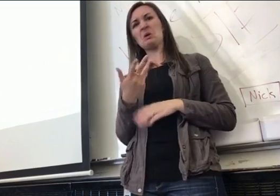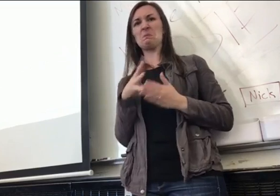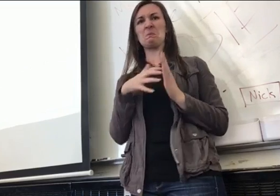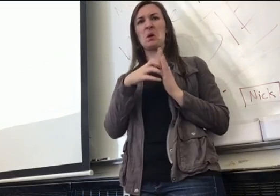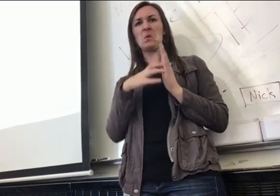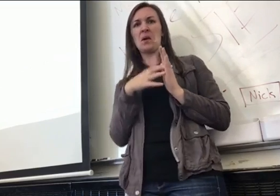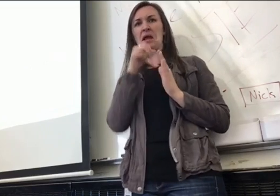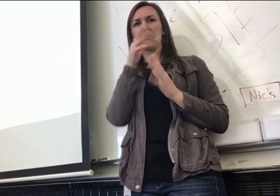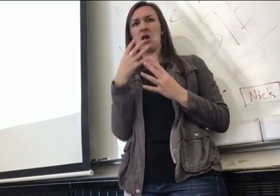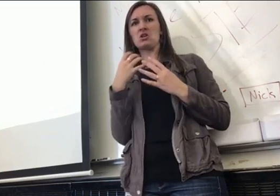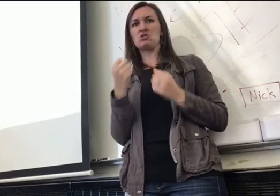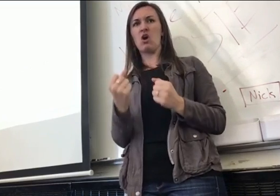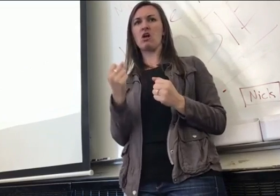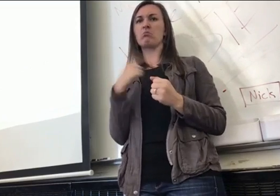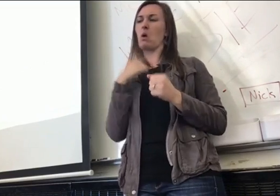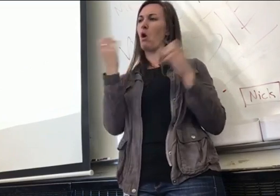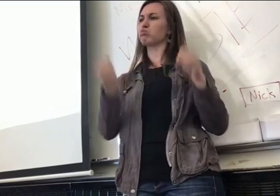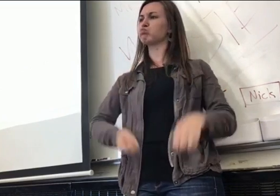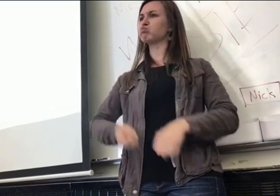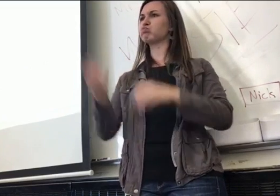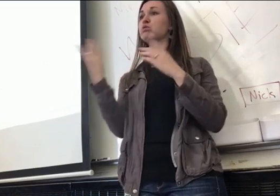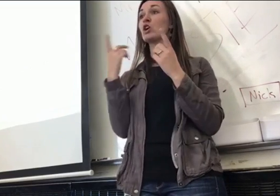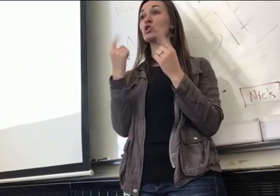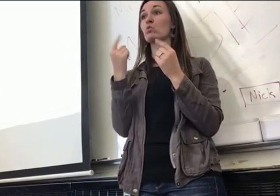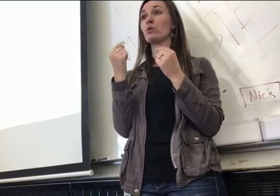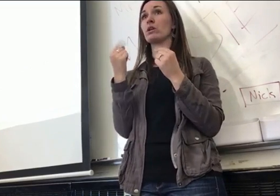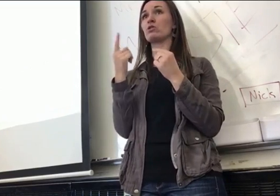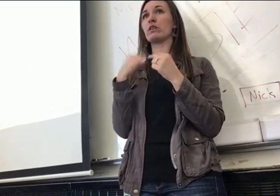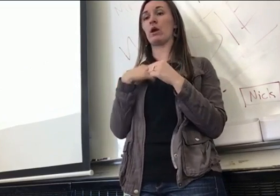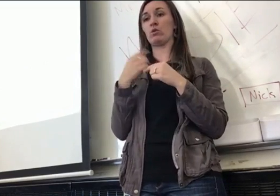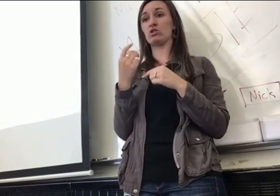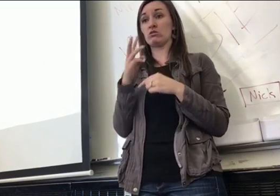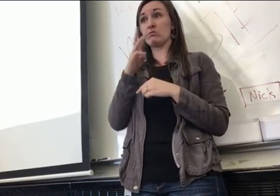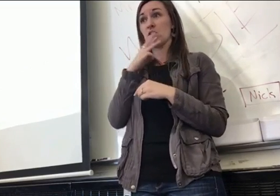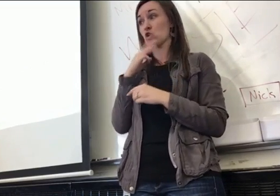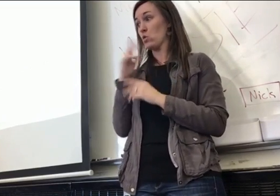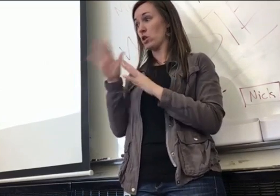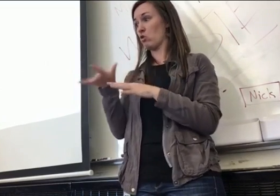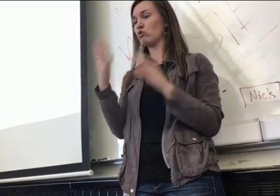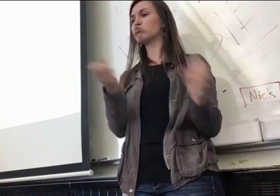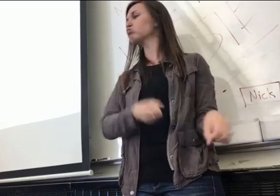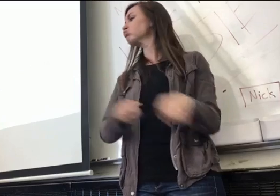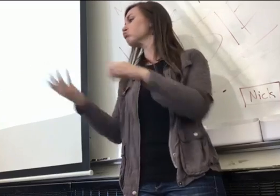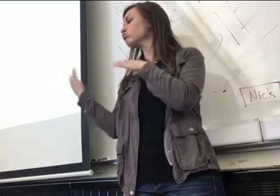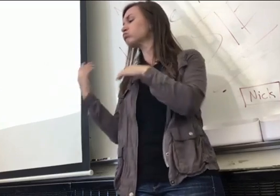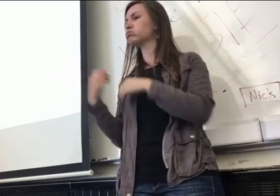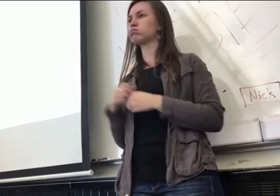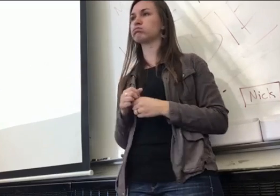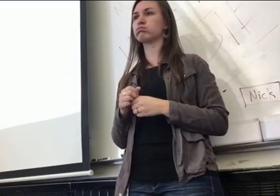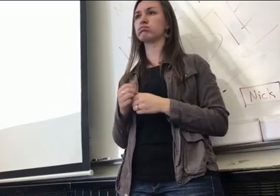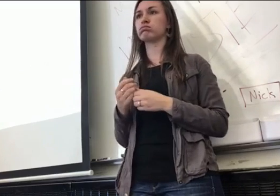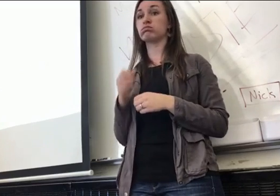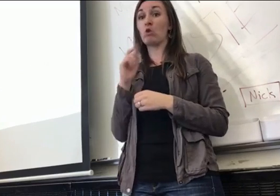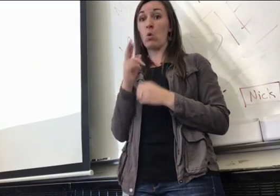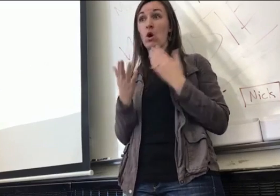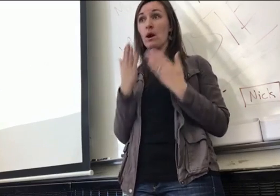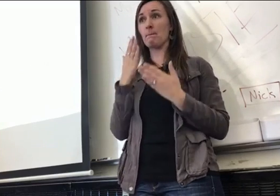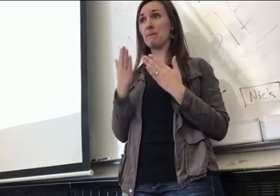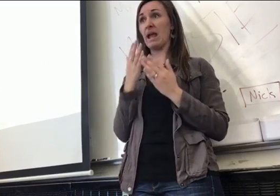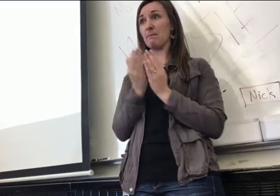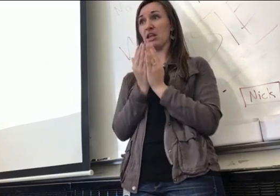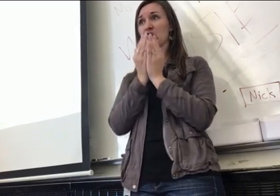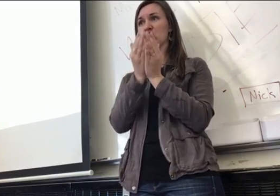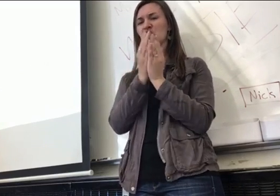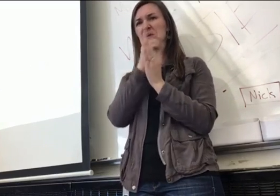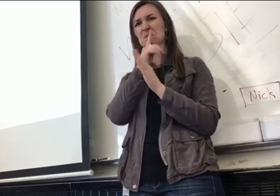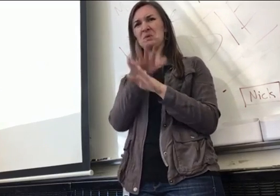of you. Well, they would take you and they would toss you overboard. Additionally, let's pretend that they're not making the time they want to make.